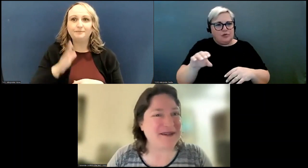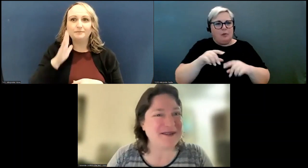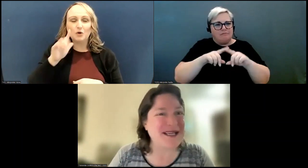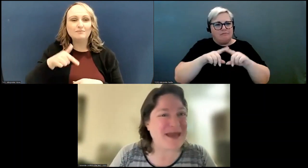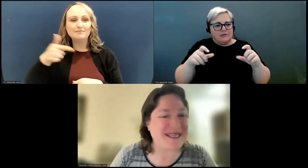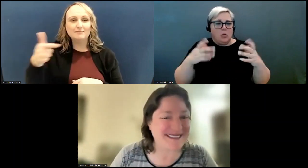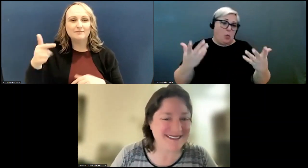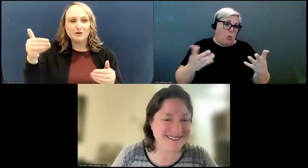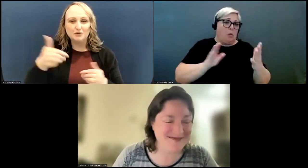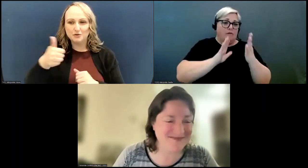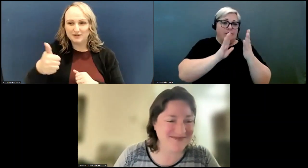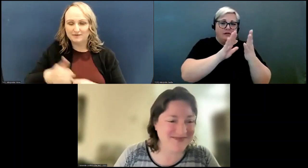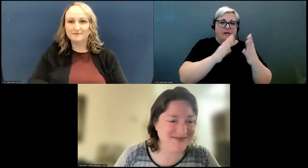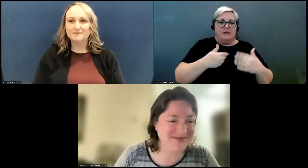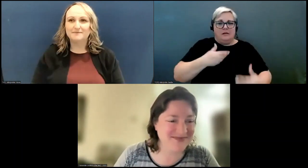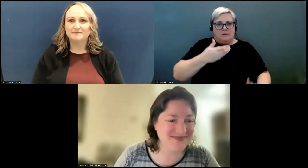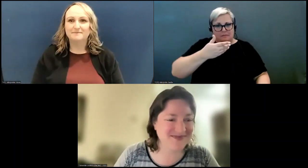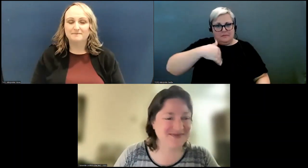herself now. Amanda.